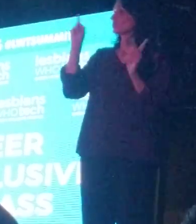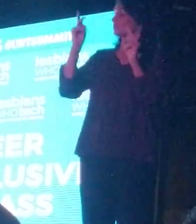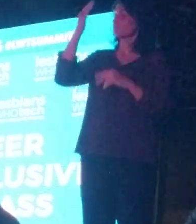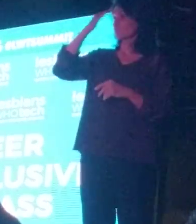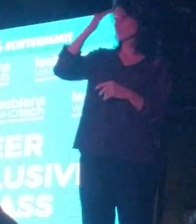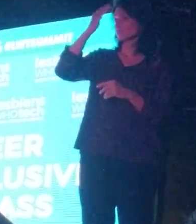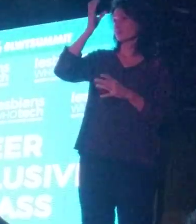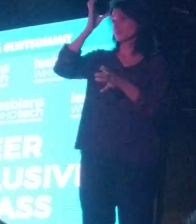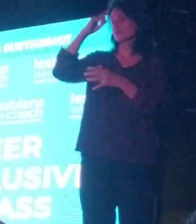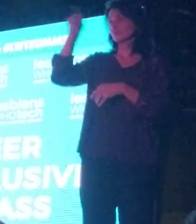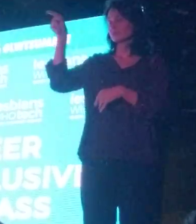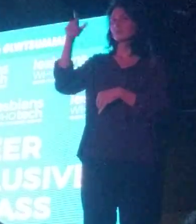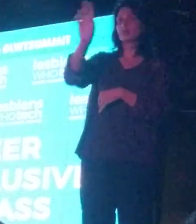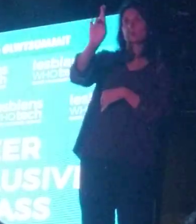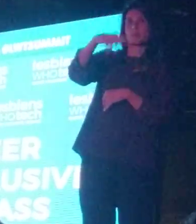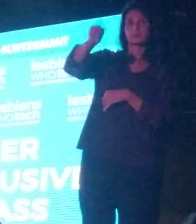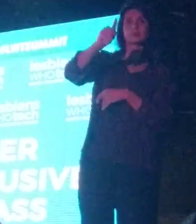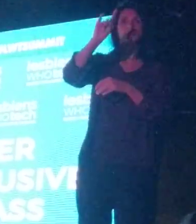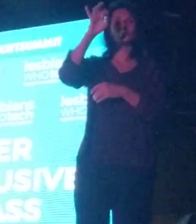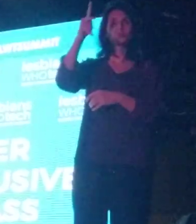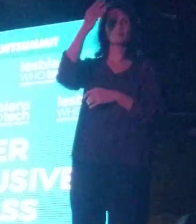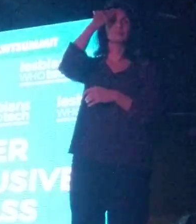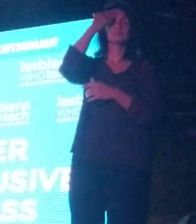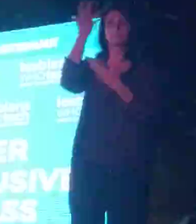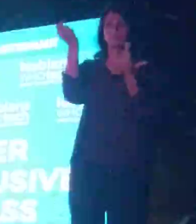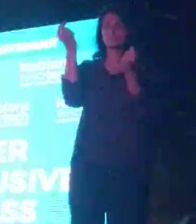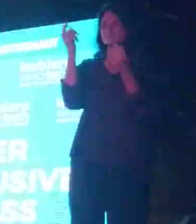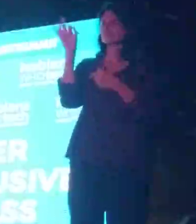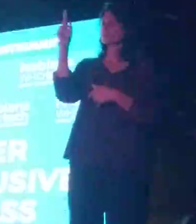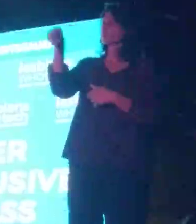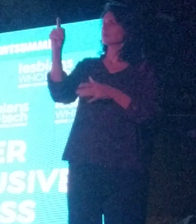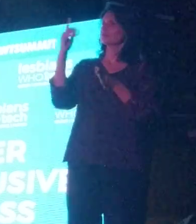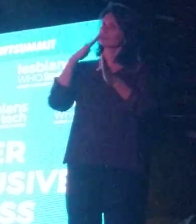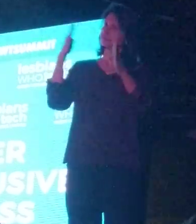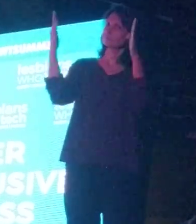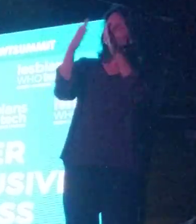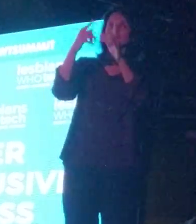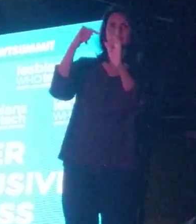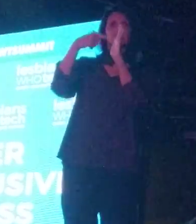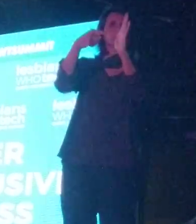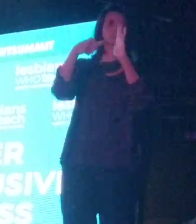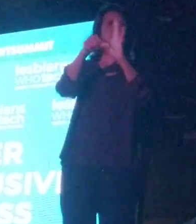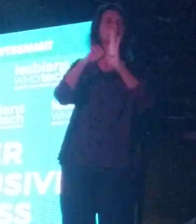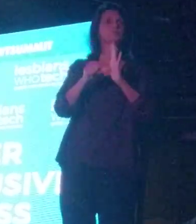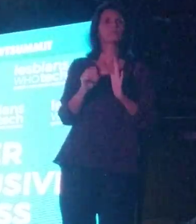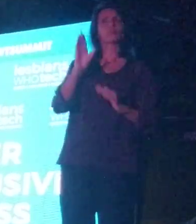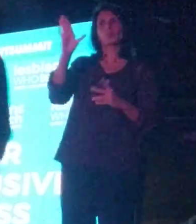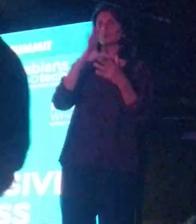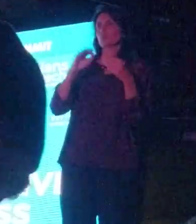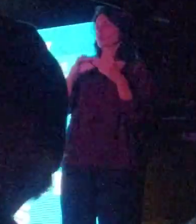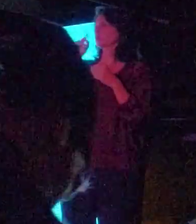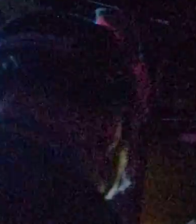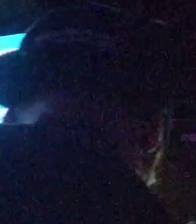Trump's campaign and the Republicans understood is, if they targeted those stories to certain people, they had a